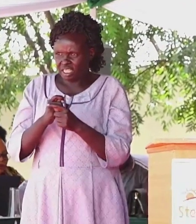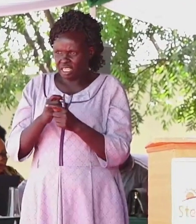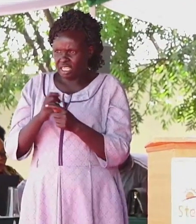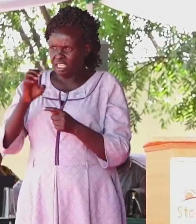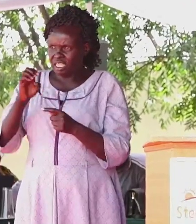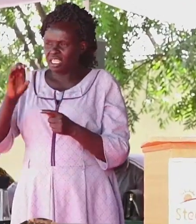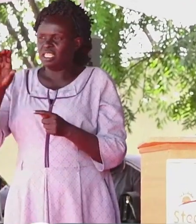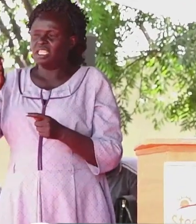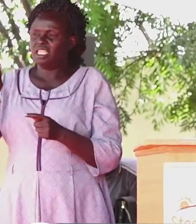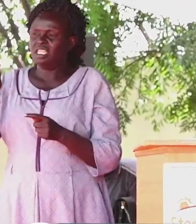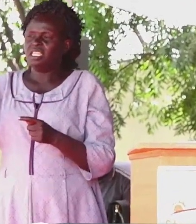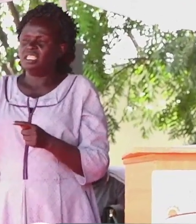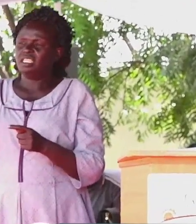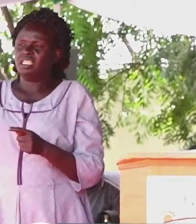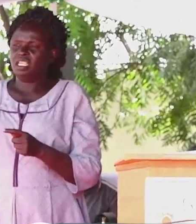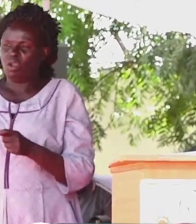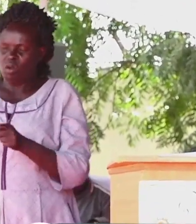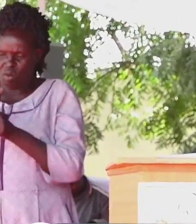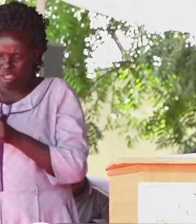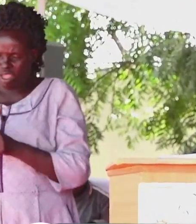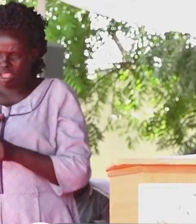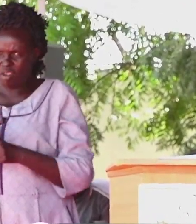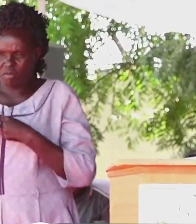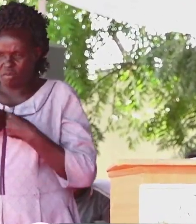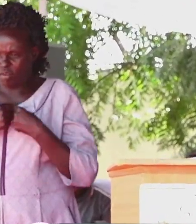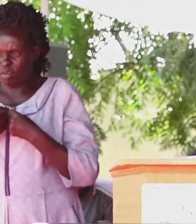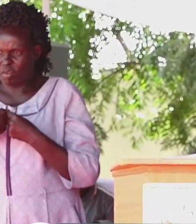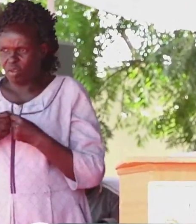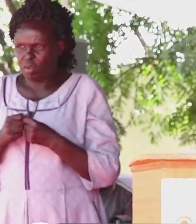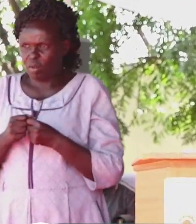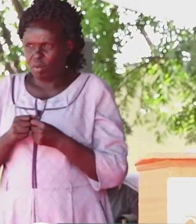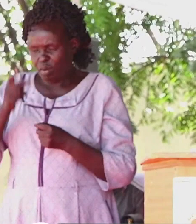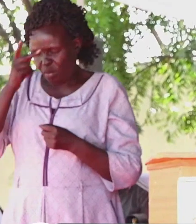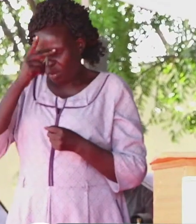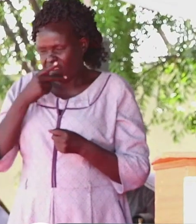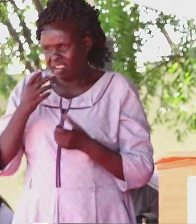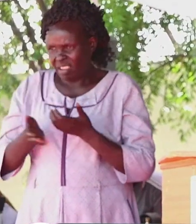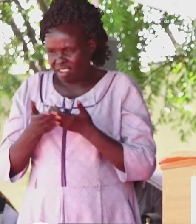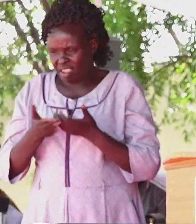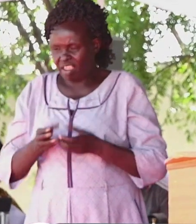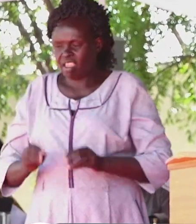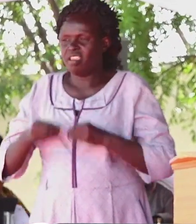force, including parents and caregivers. And under